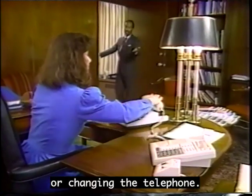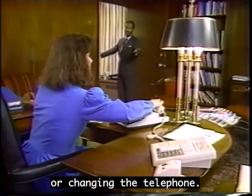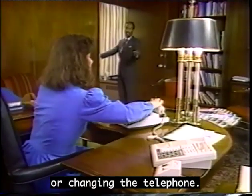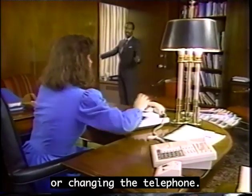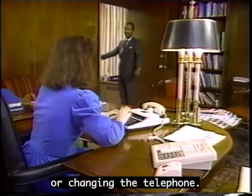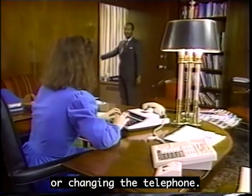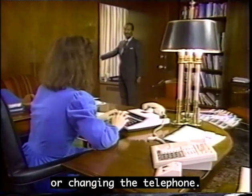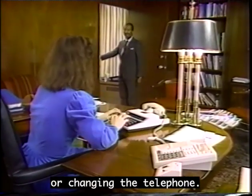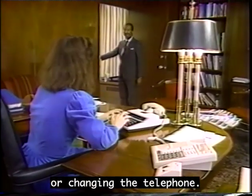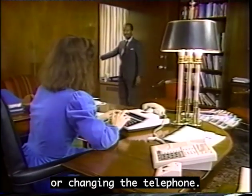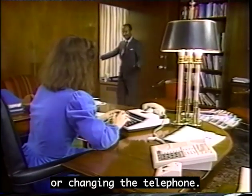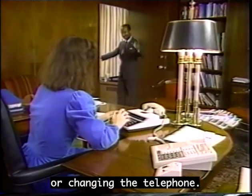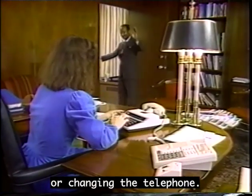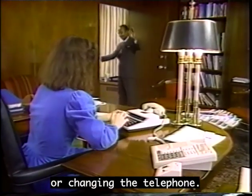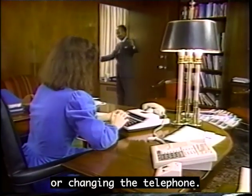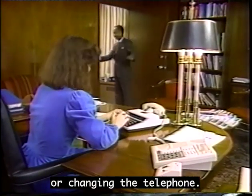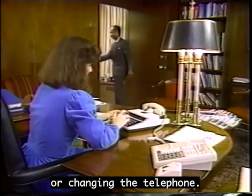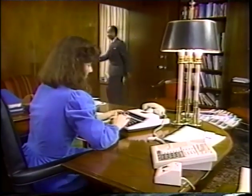or changing the telephone,